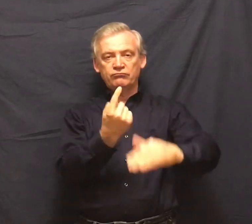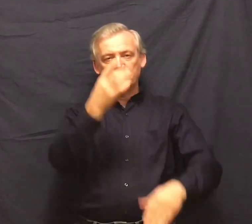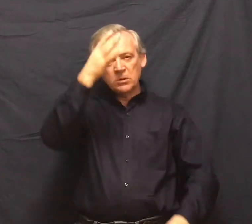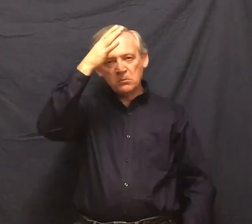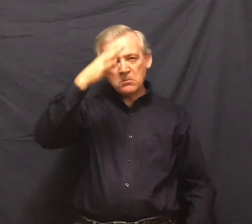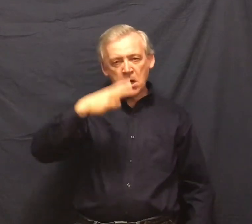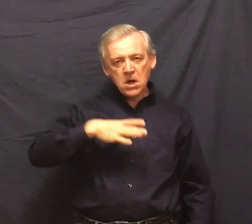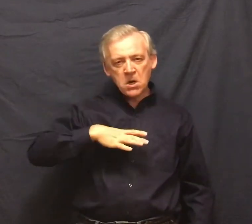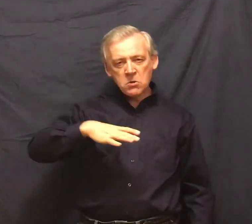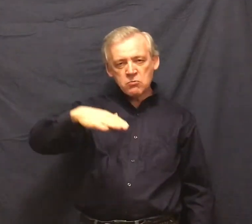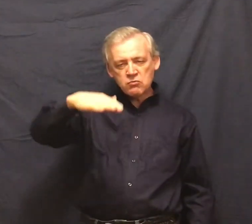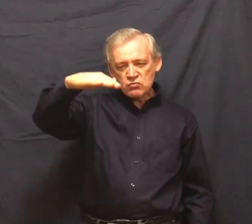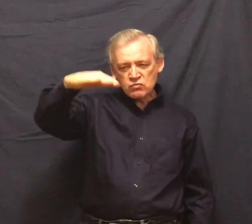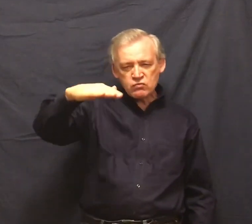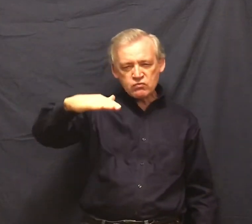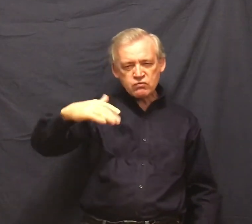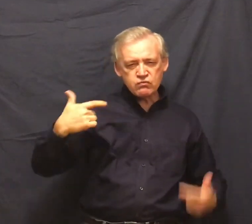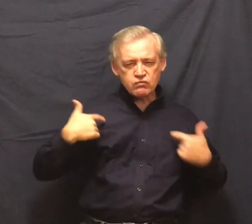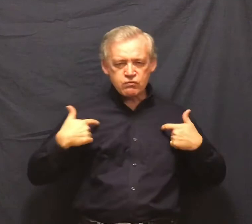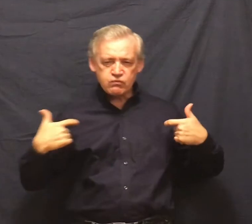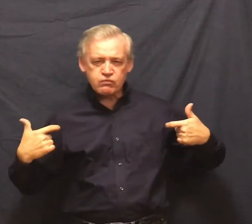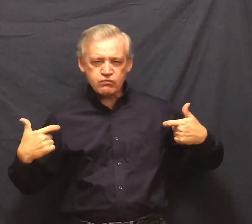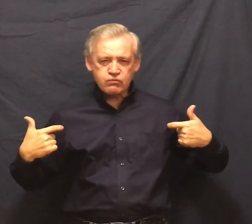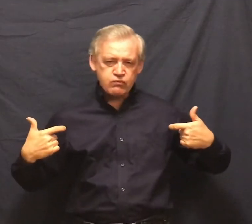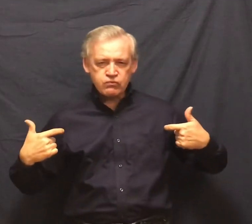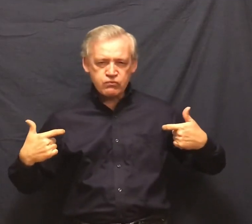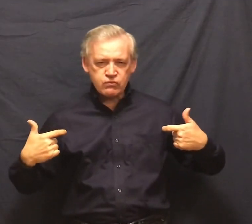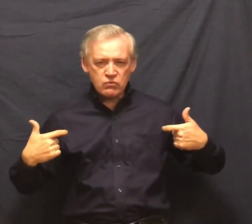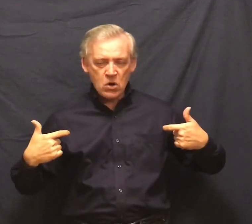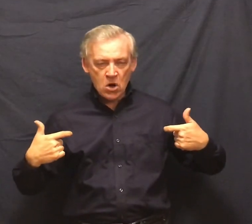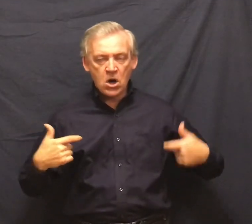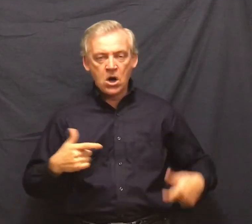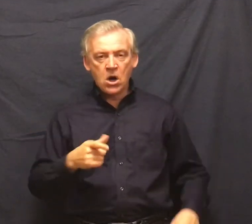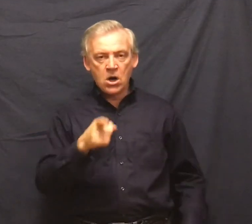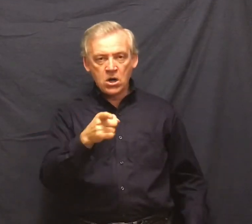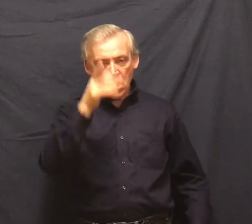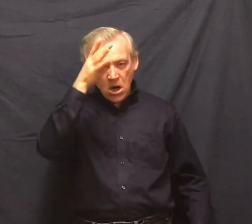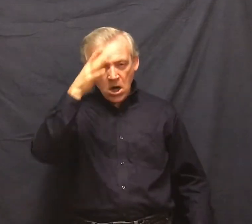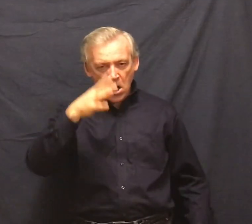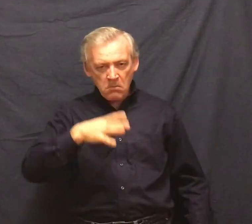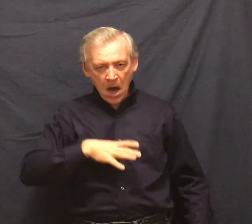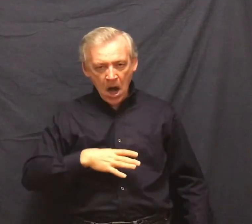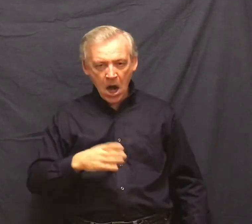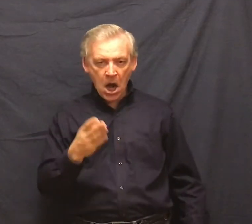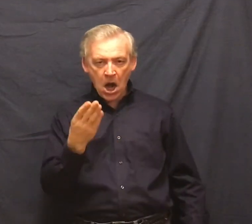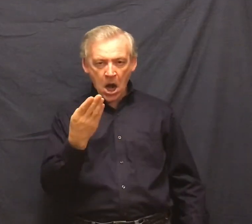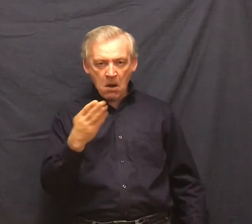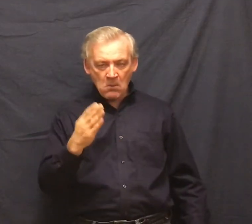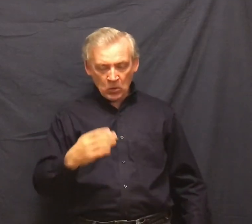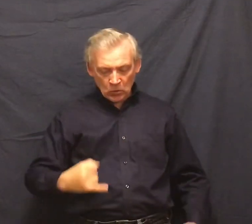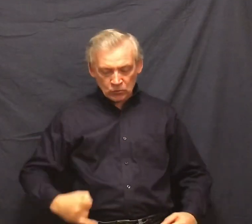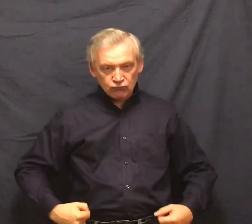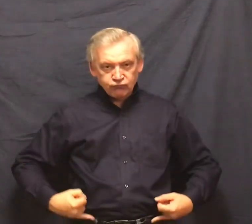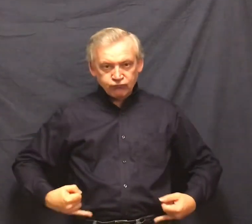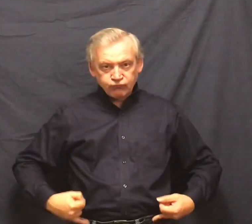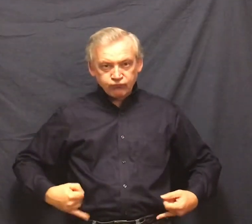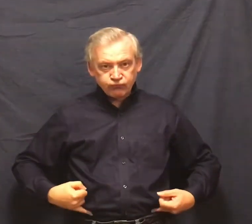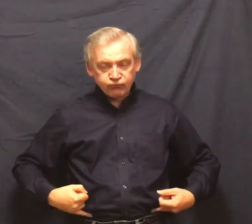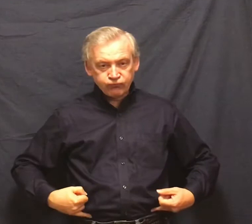He wore blue jean trousers, a flannel shirt, a black unbuttoned vest, and a black